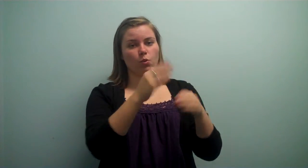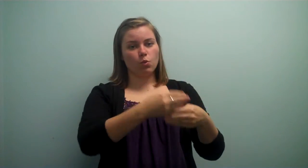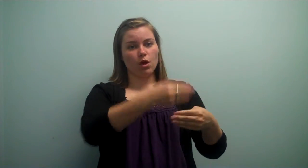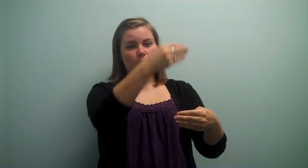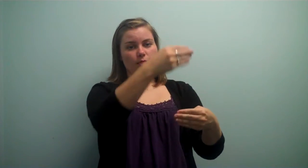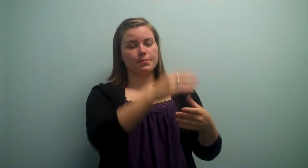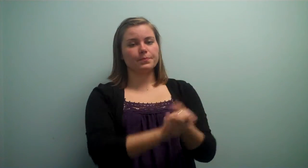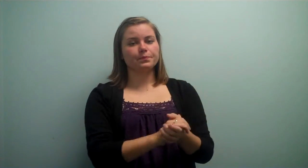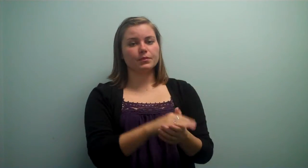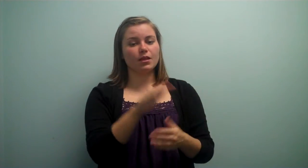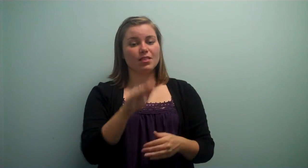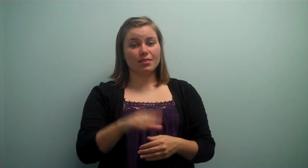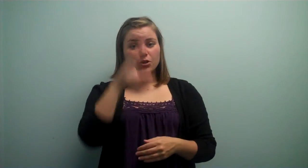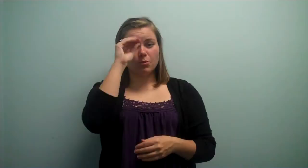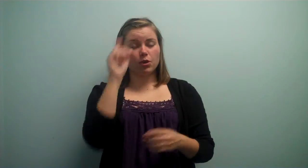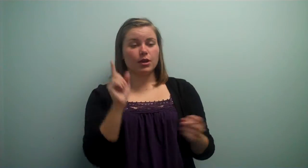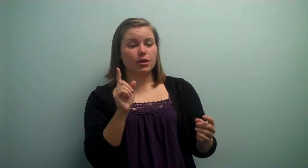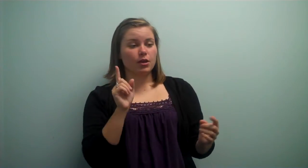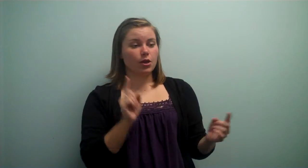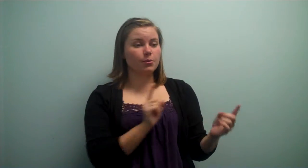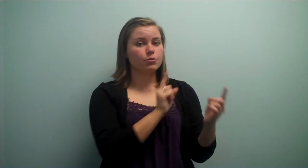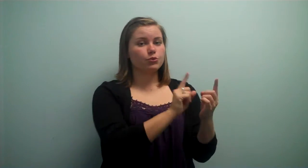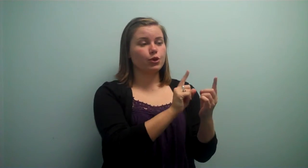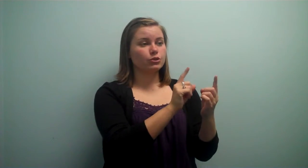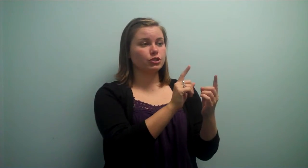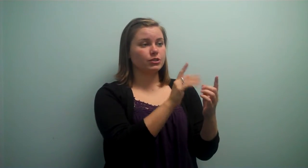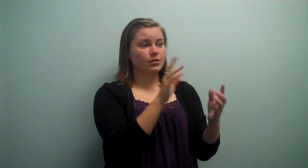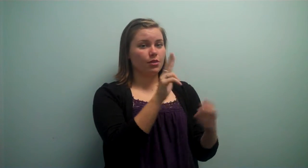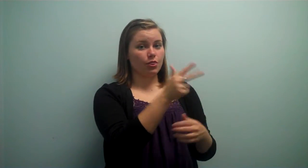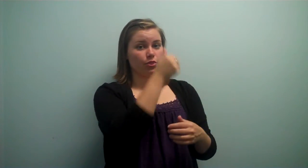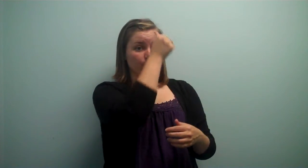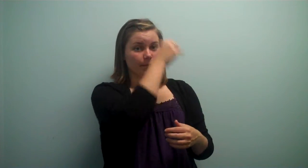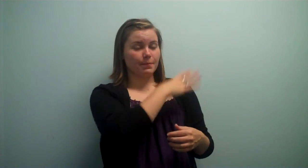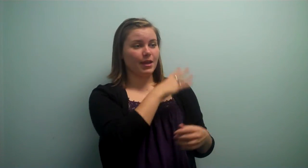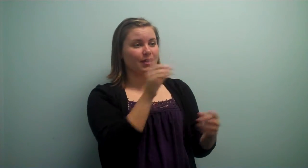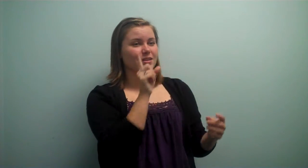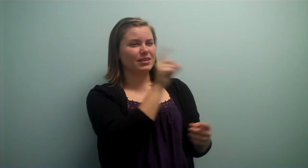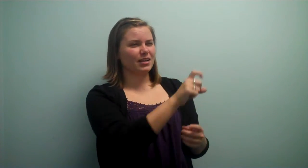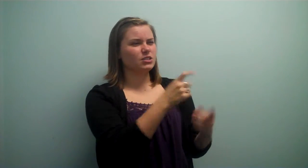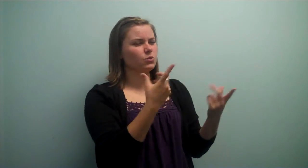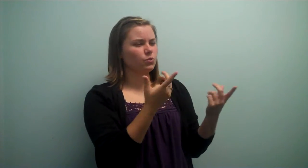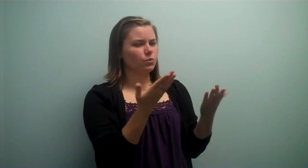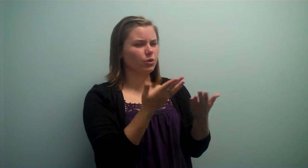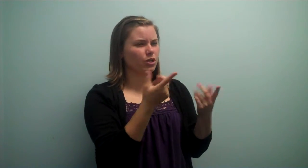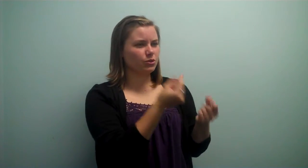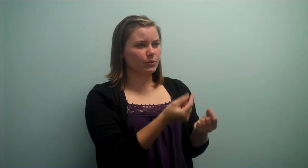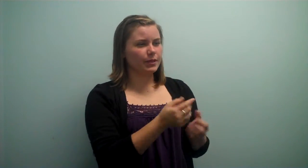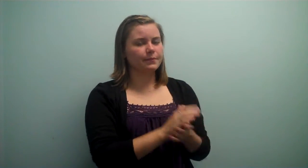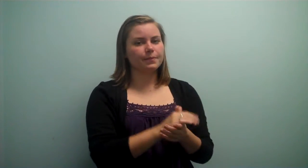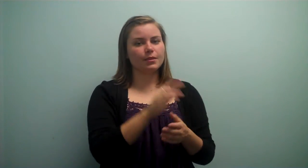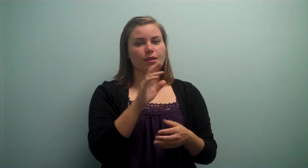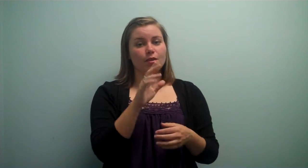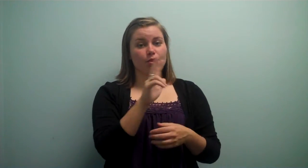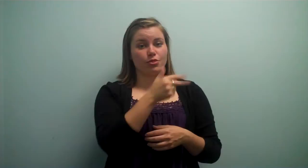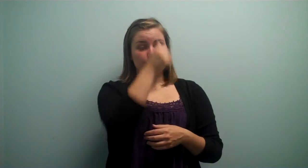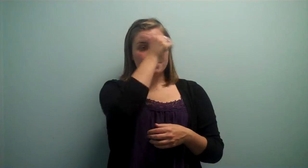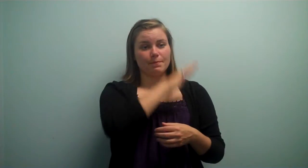little boy approached the third brick mason and asked the same question, "What are you doing?" The brick mason faced him squarely